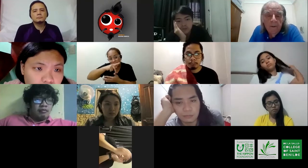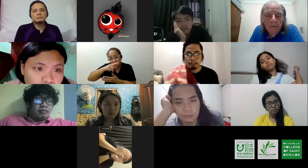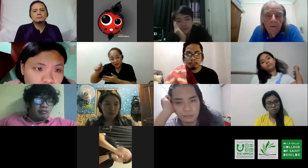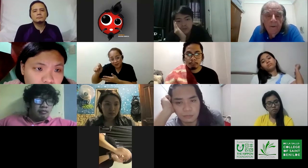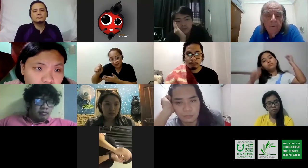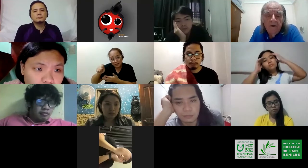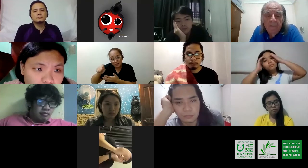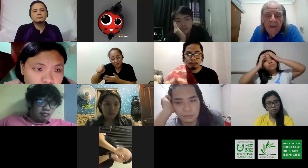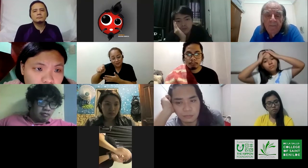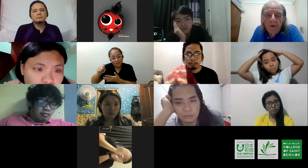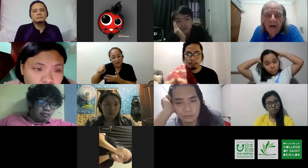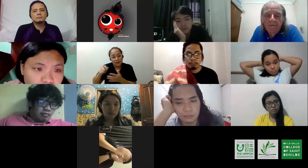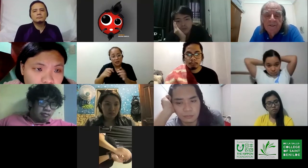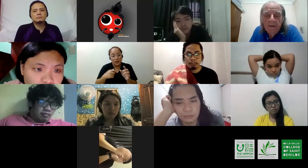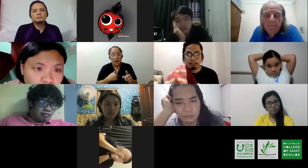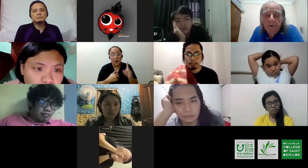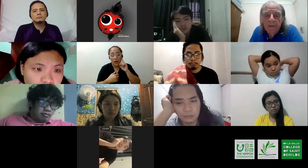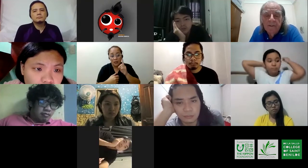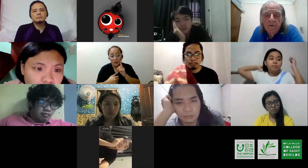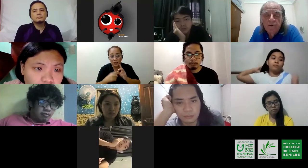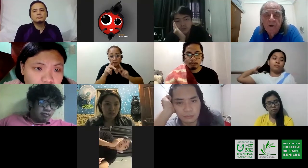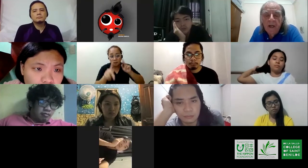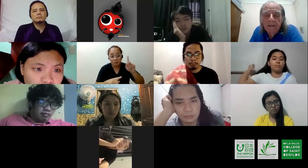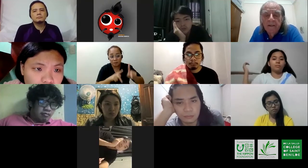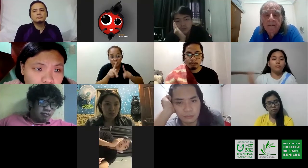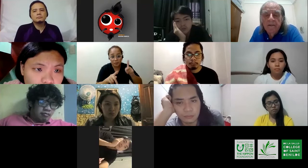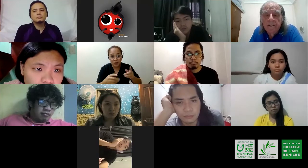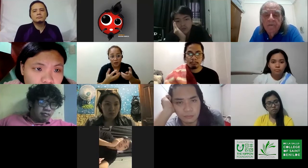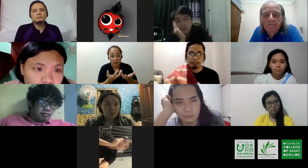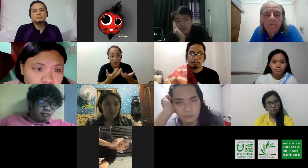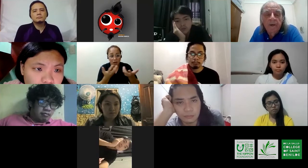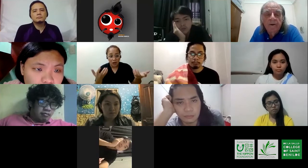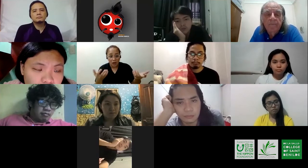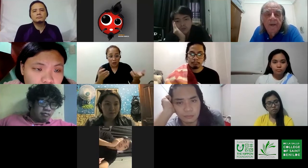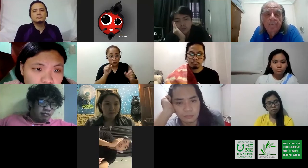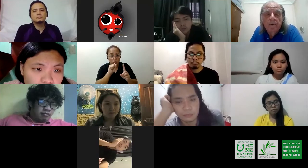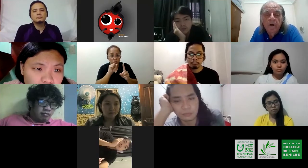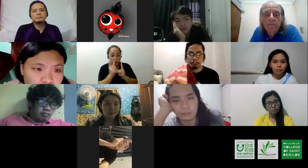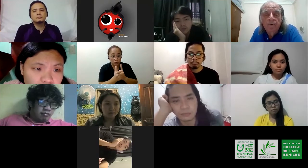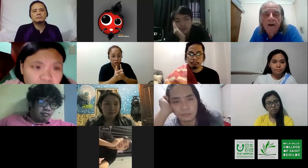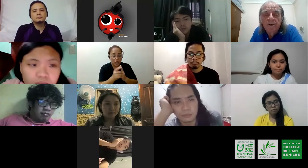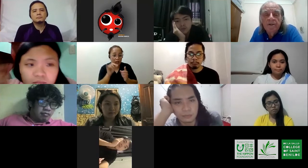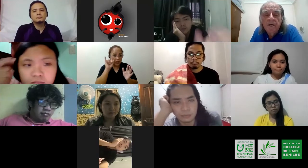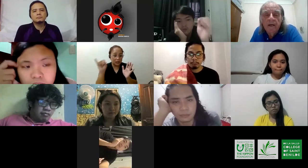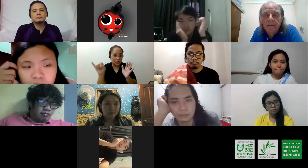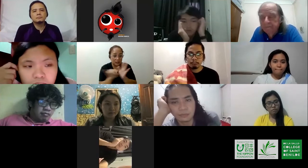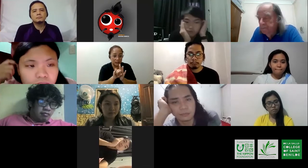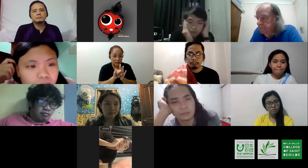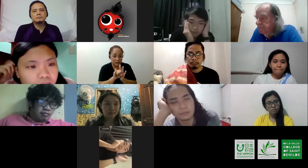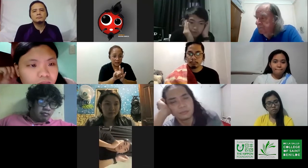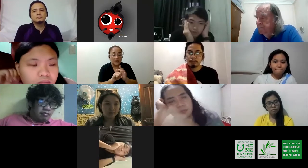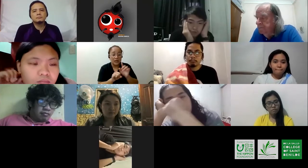Do deaf people have a separate social identity from hearing people on Providence Island?